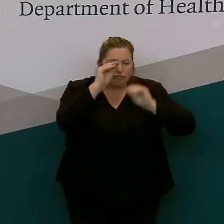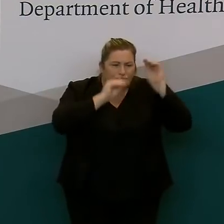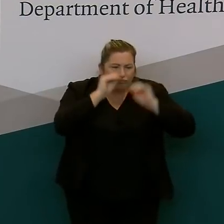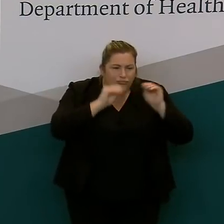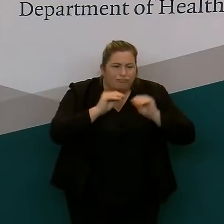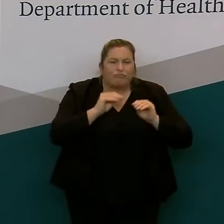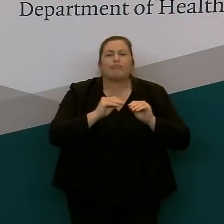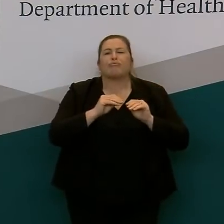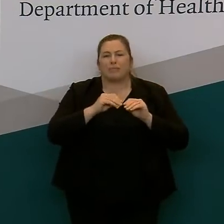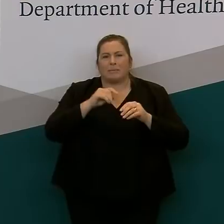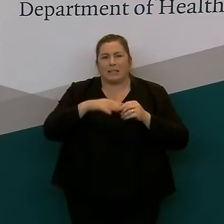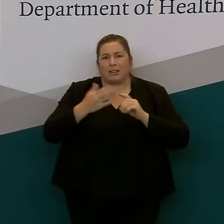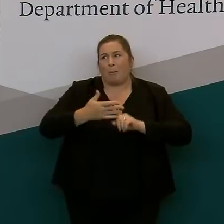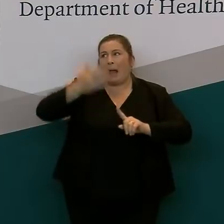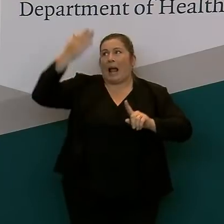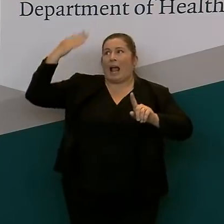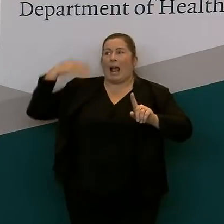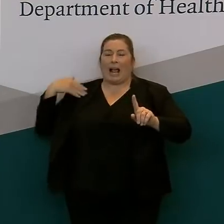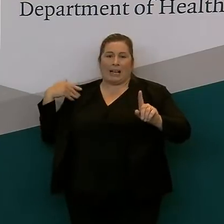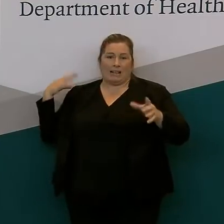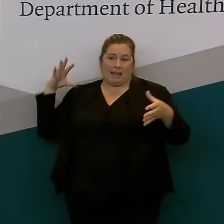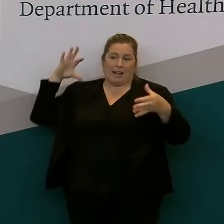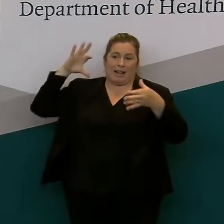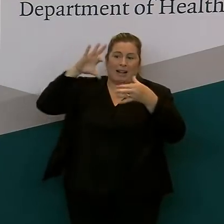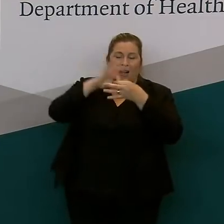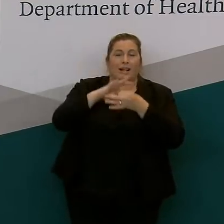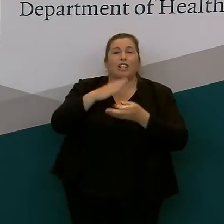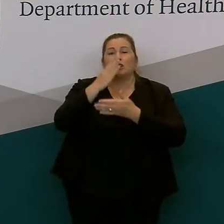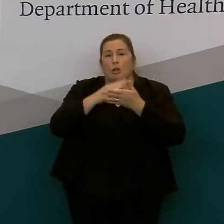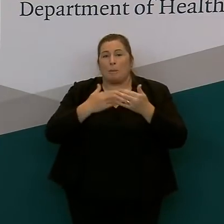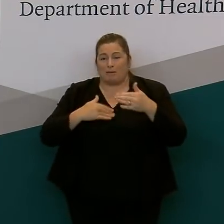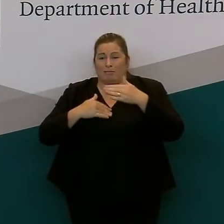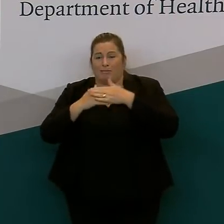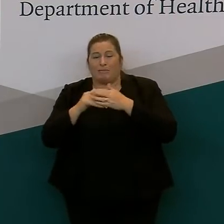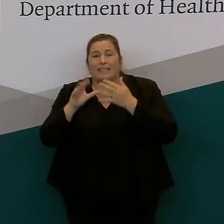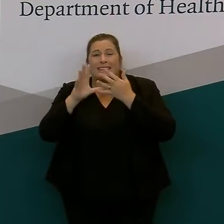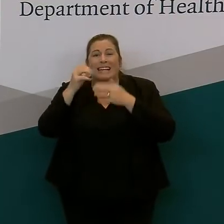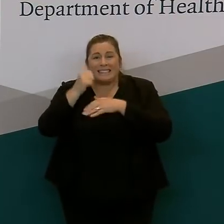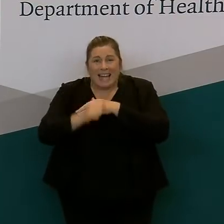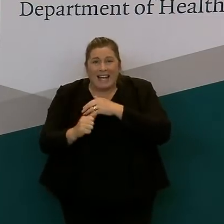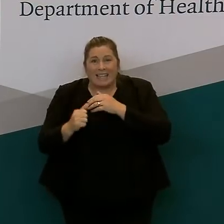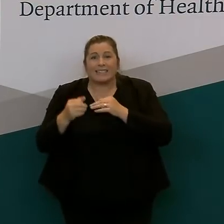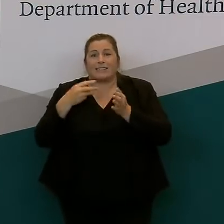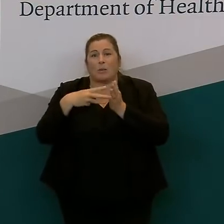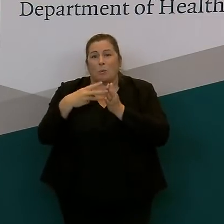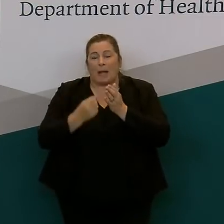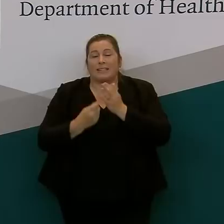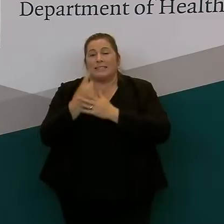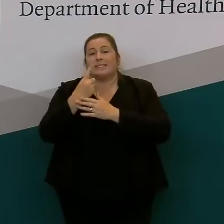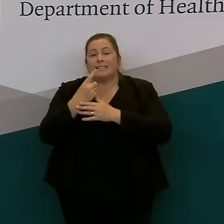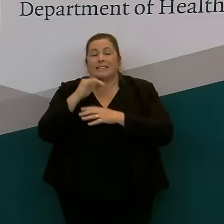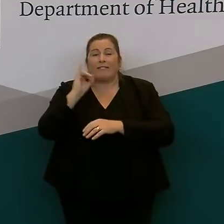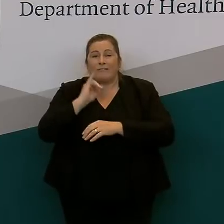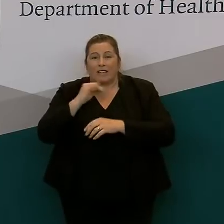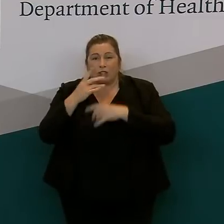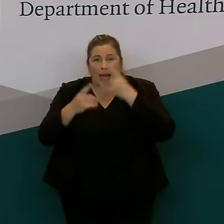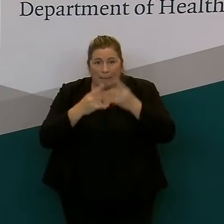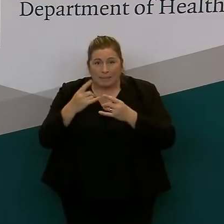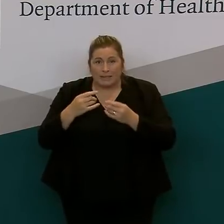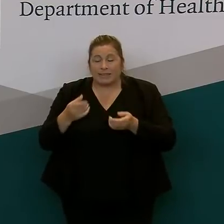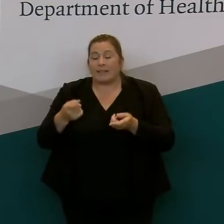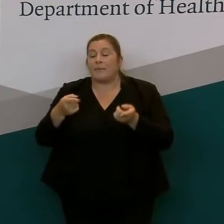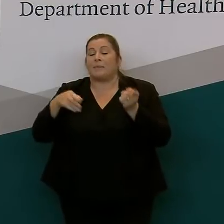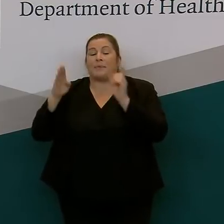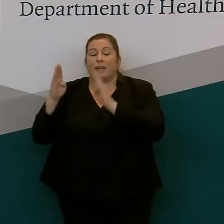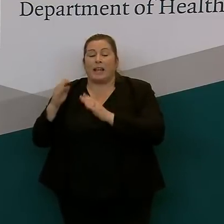them are dated to a period of time, 10 days or so, when the infections occurred. The Imperial model is actually looking at